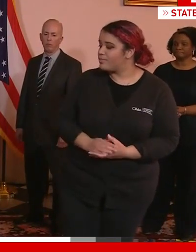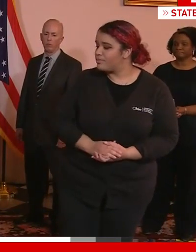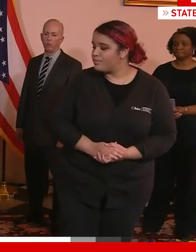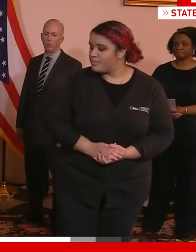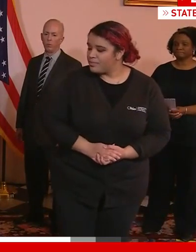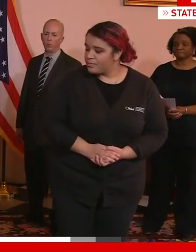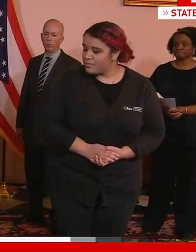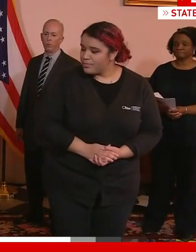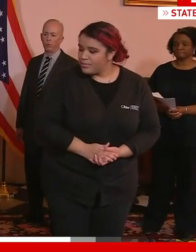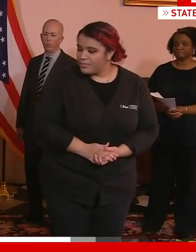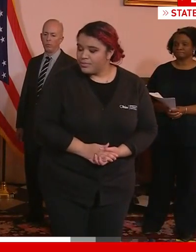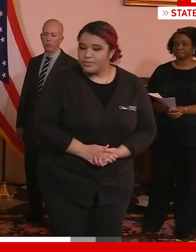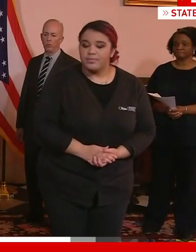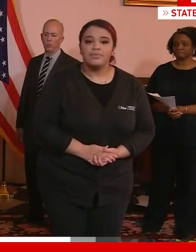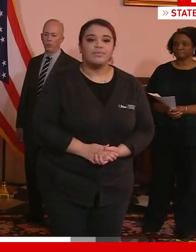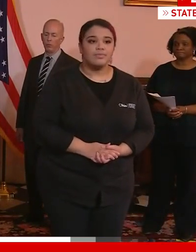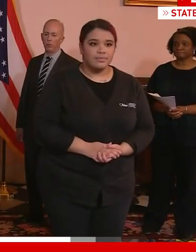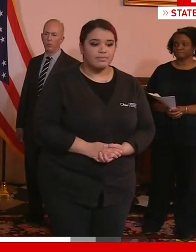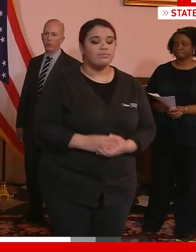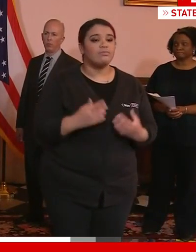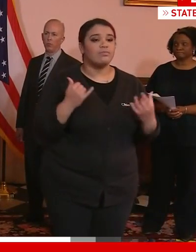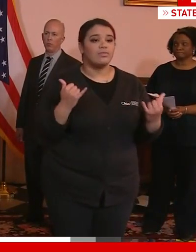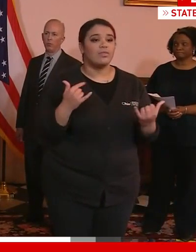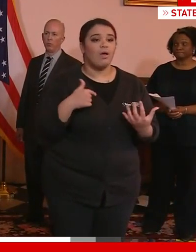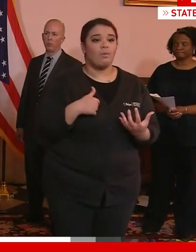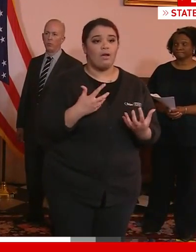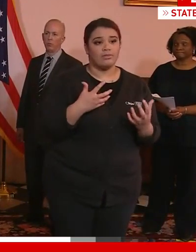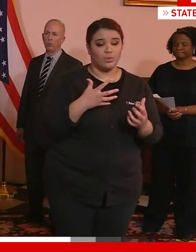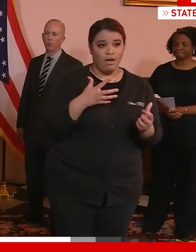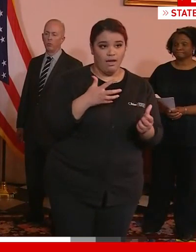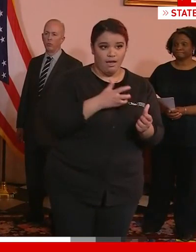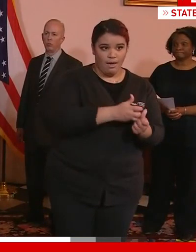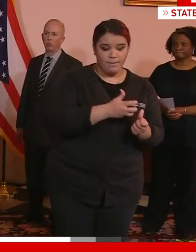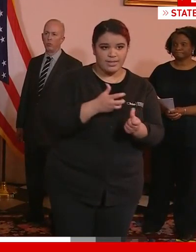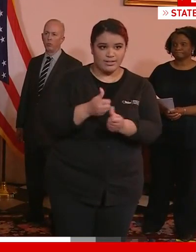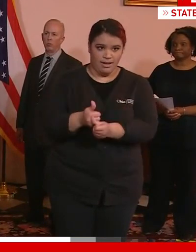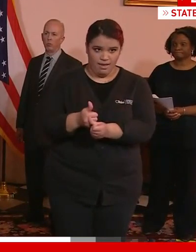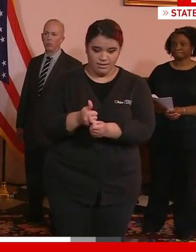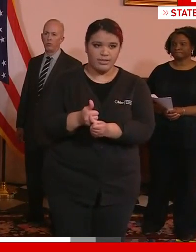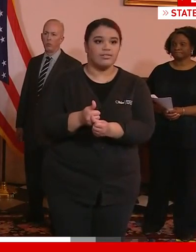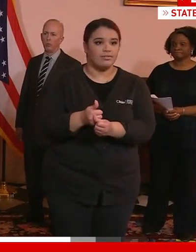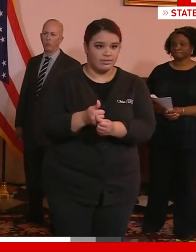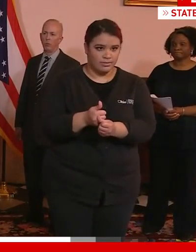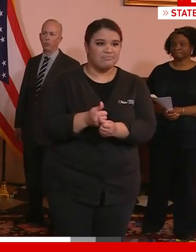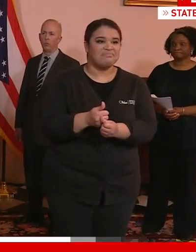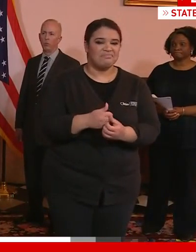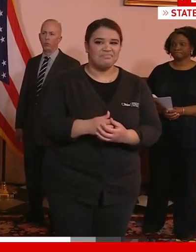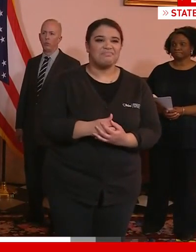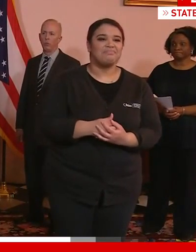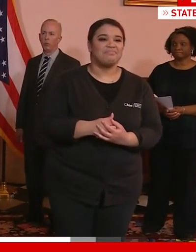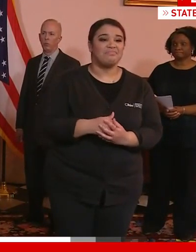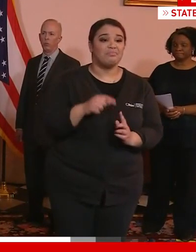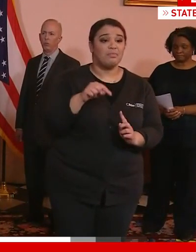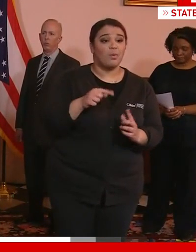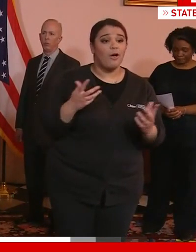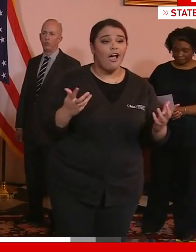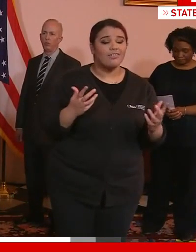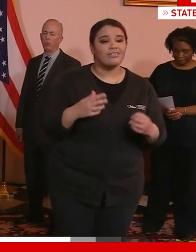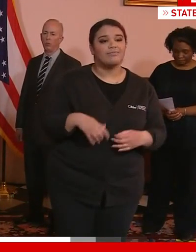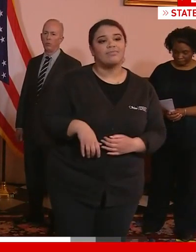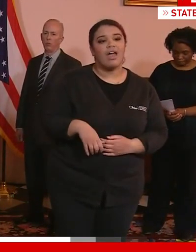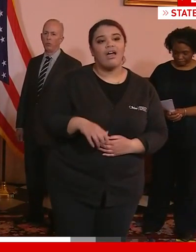I want to give an update on a couple things that we've been talking about the last couple of days, particularly as it relates to